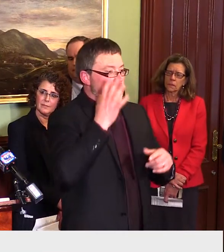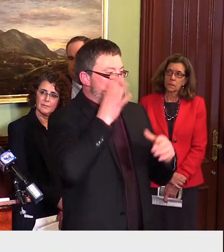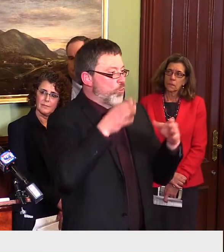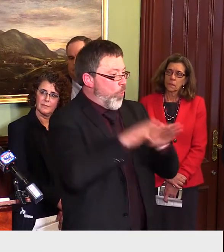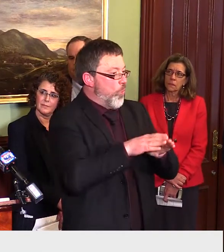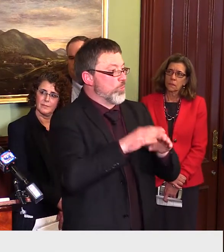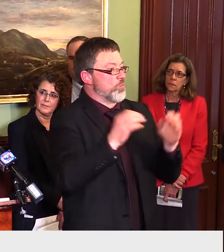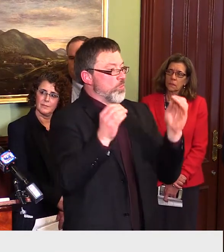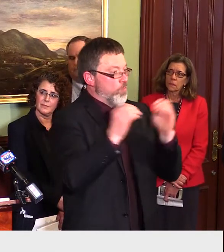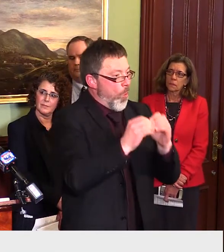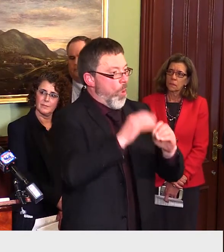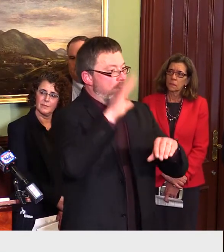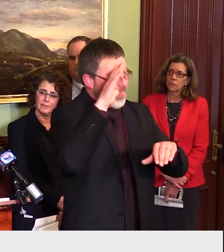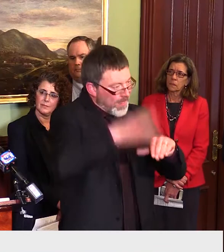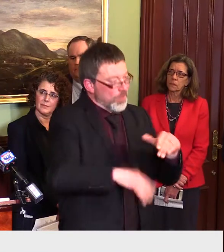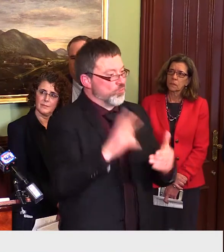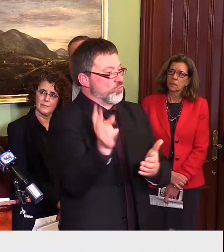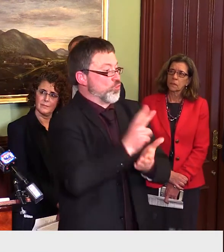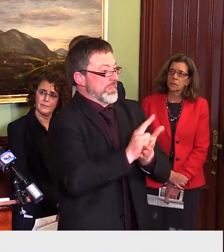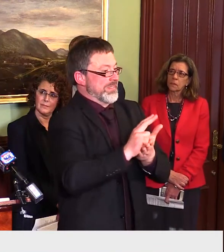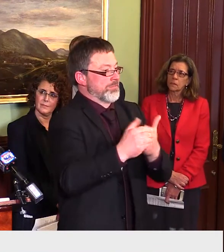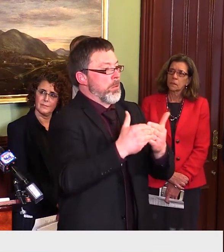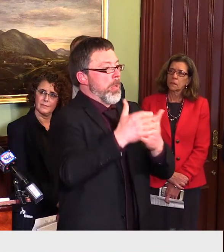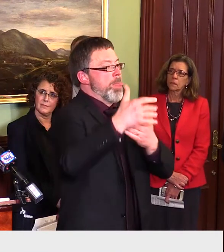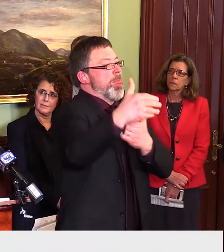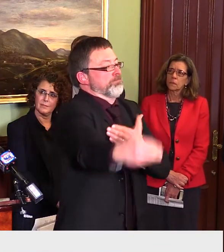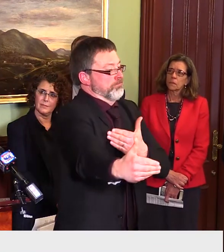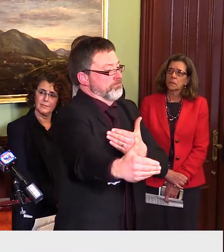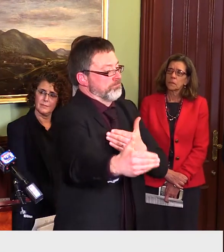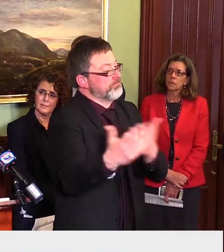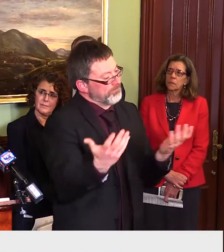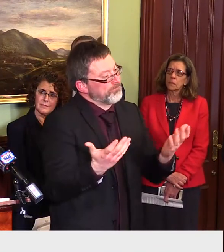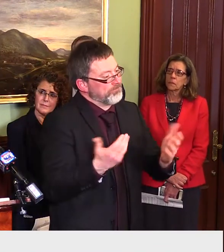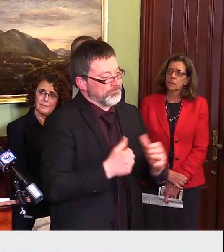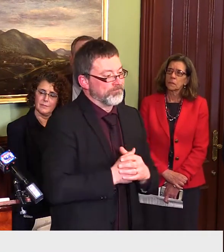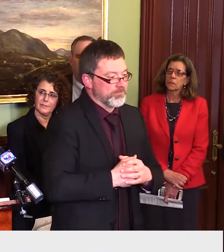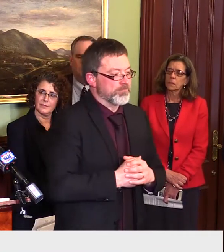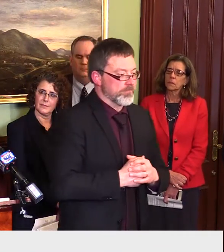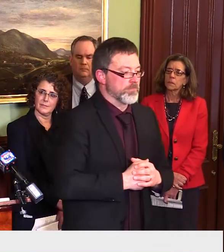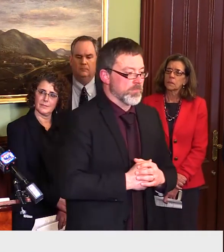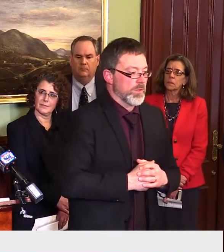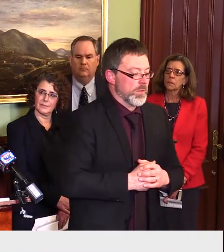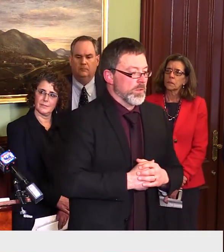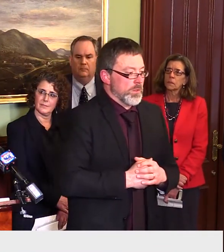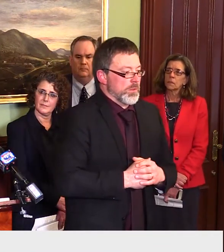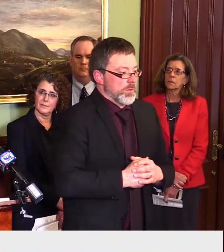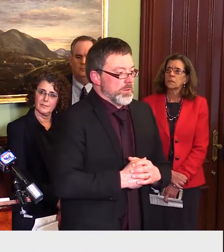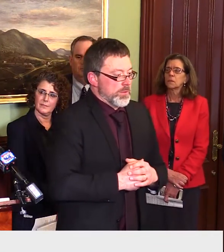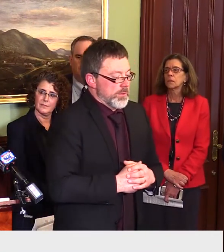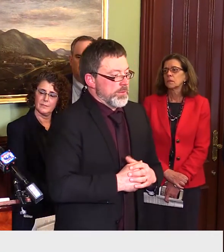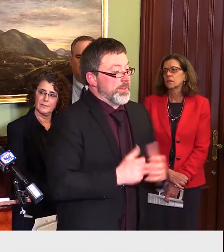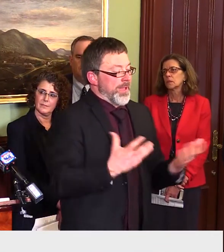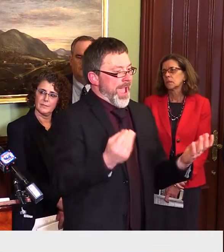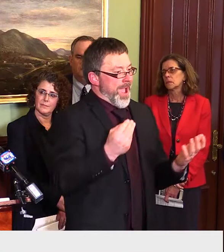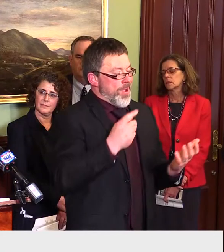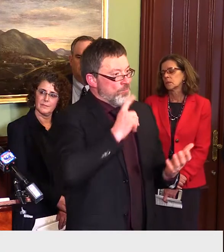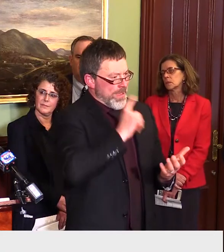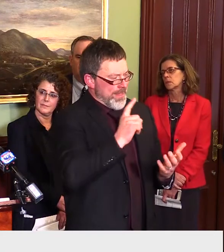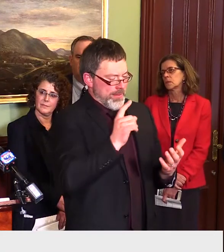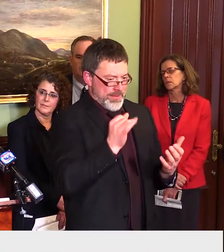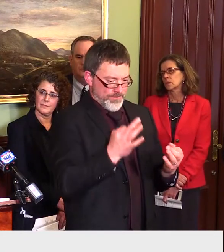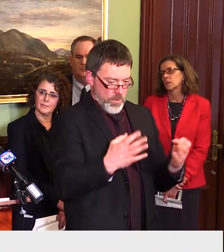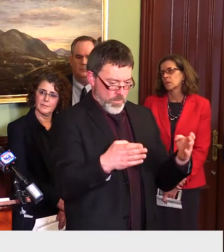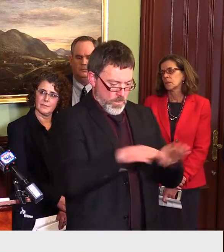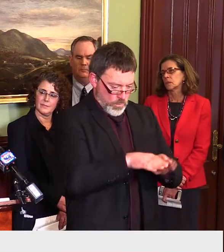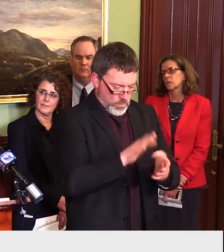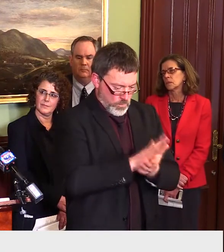other services, and we must take into consideration something the governor mentioned, the really undesired or